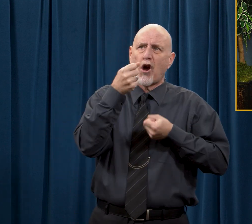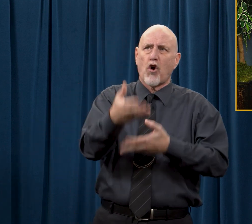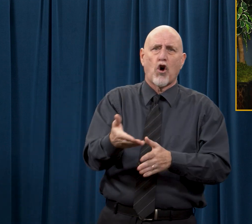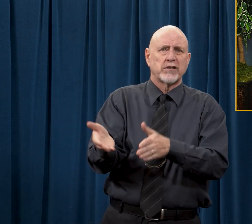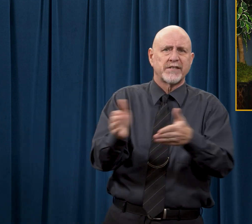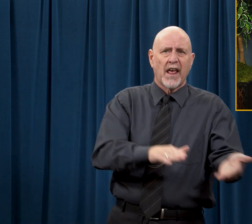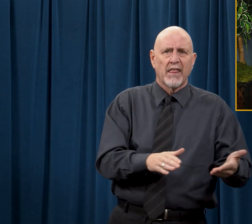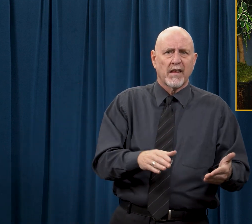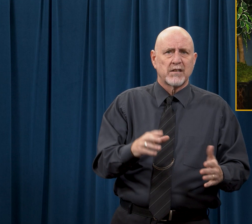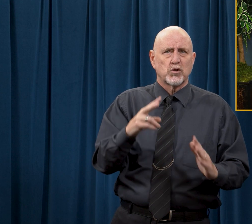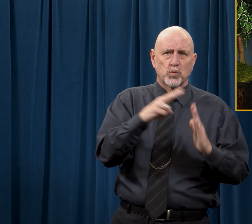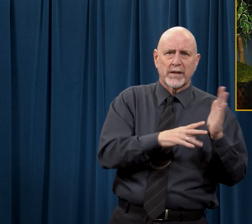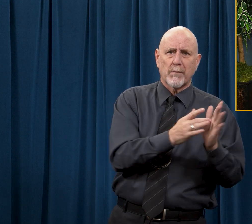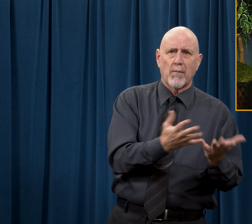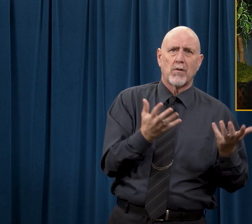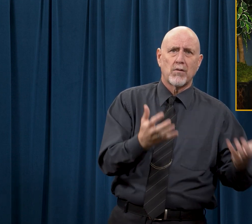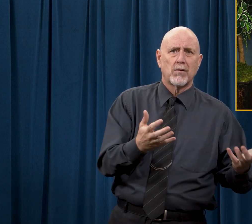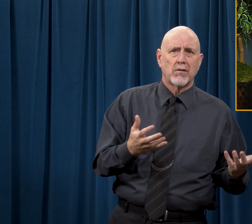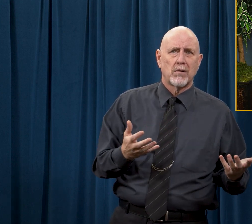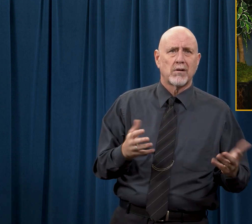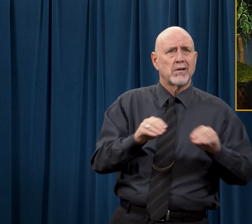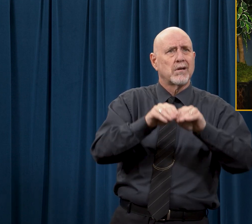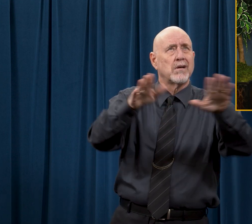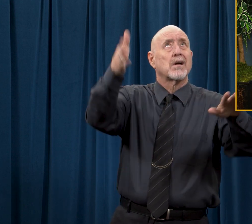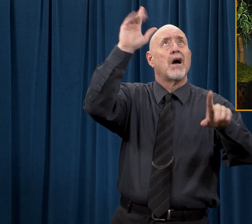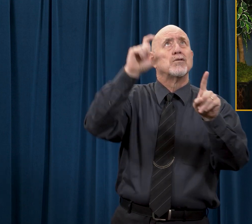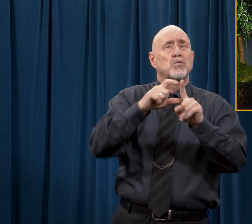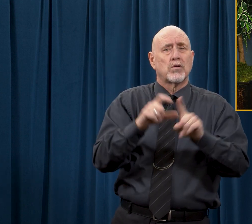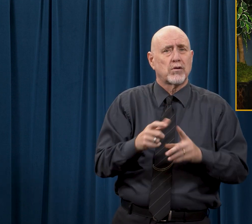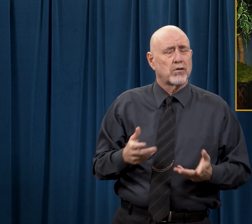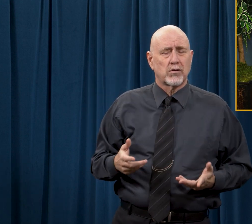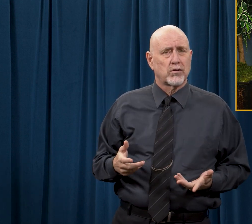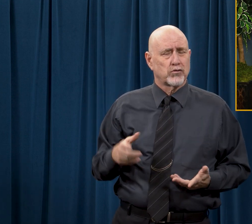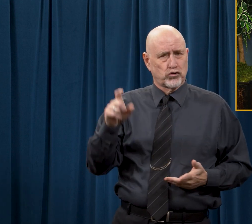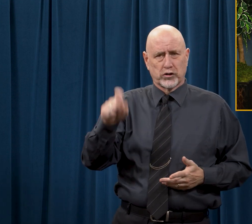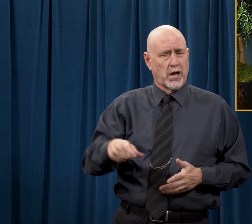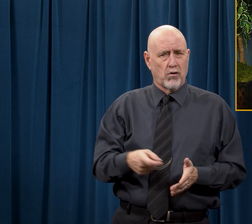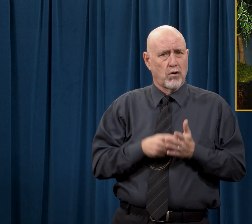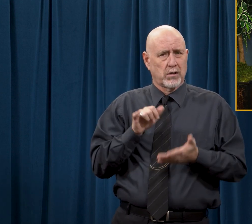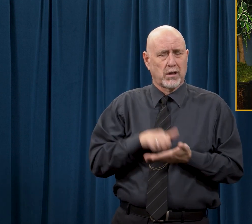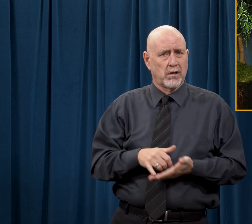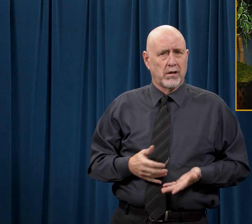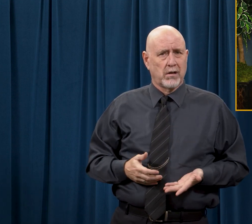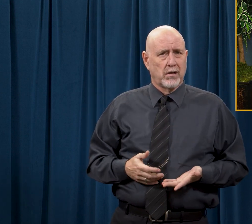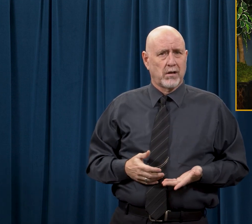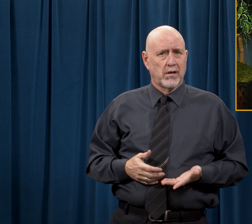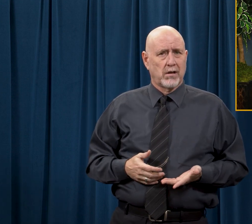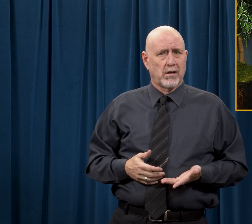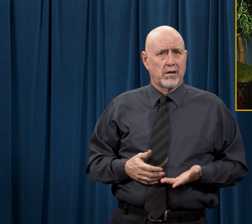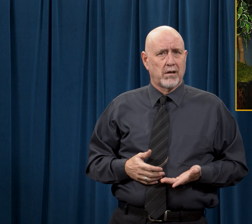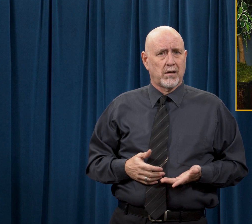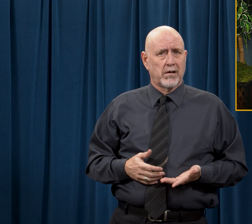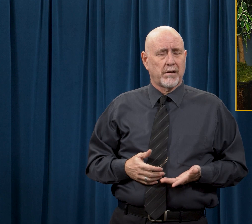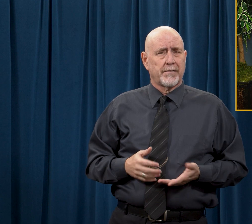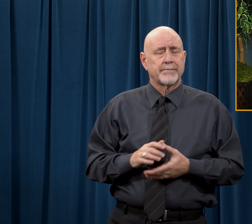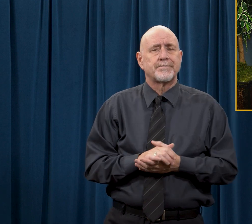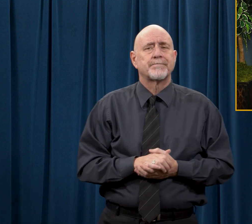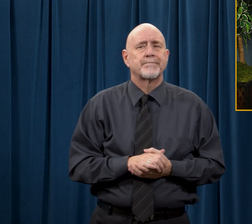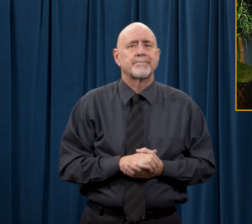should not cost someone their life because they're trying to get the Word of God into the hands of common people.